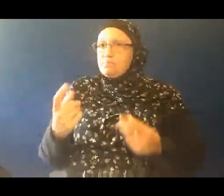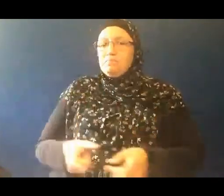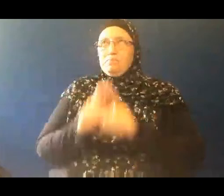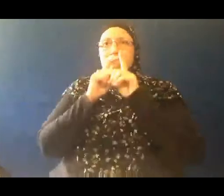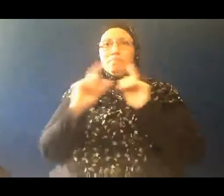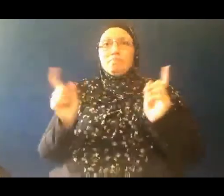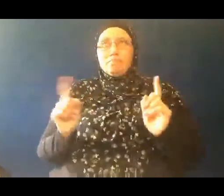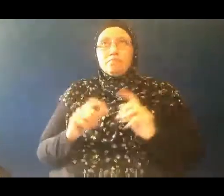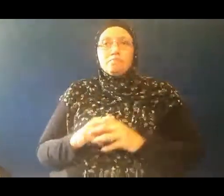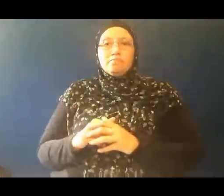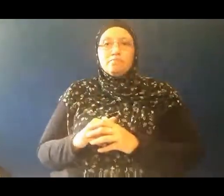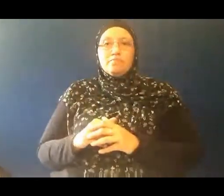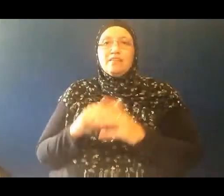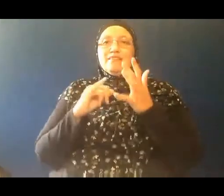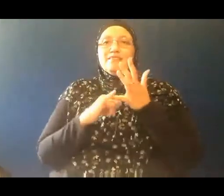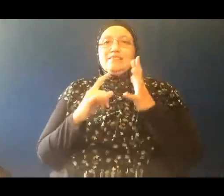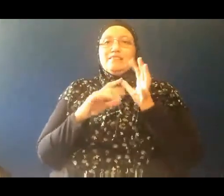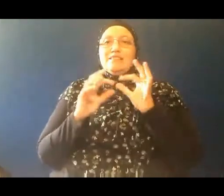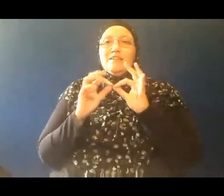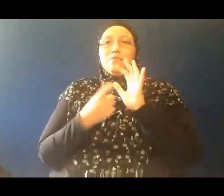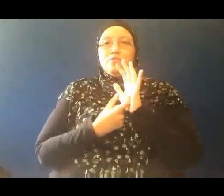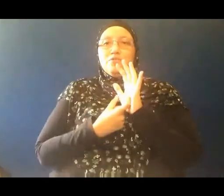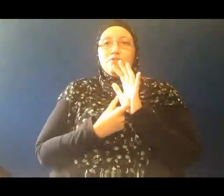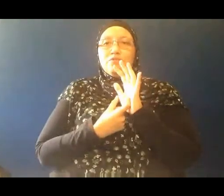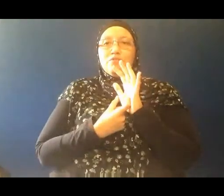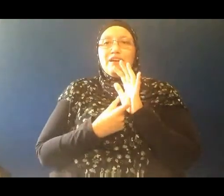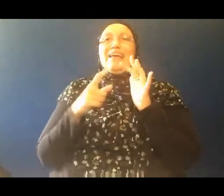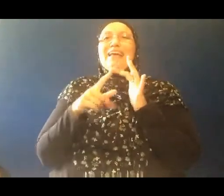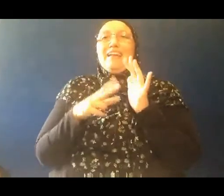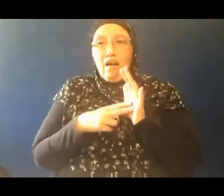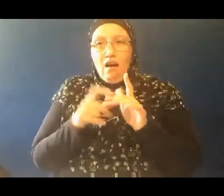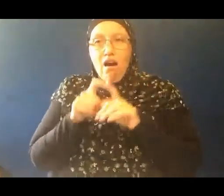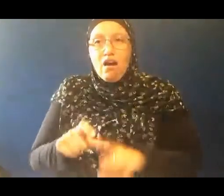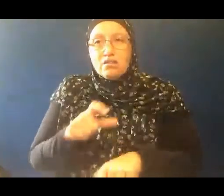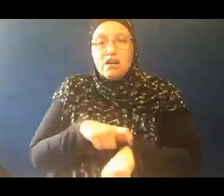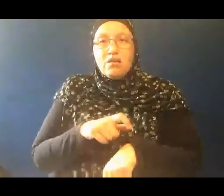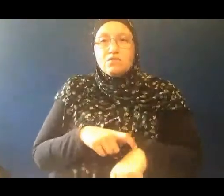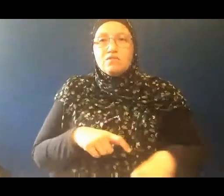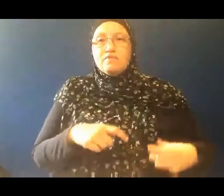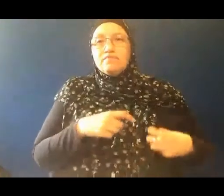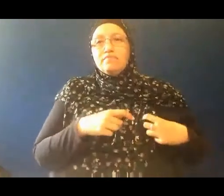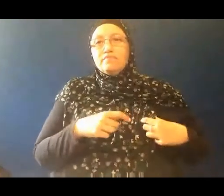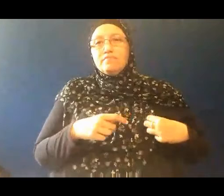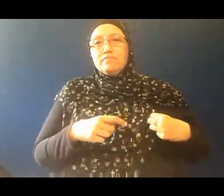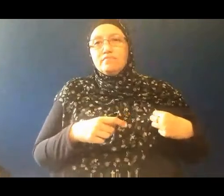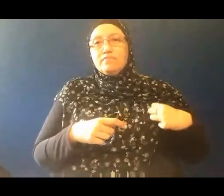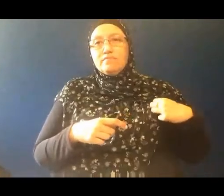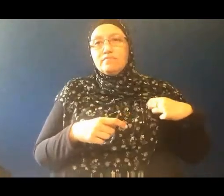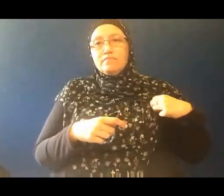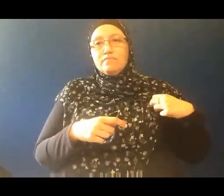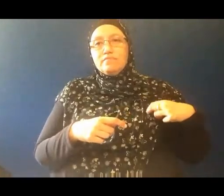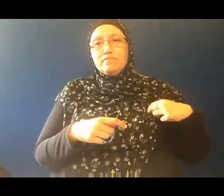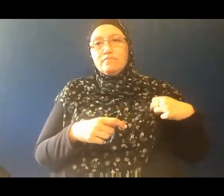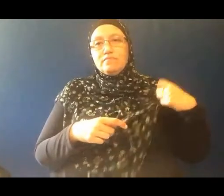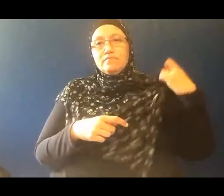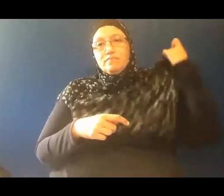is sabr fil musibah, in calamities, in hardship. The easiest hardship, as much as it may